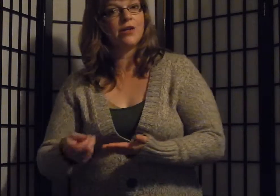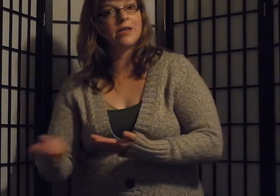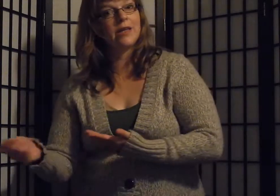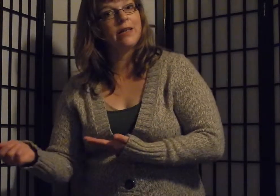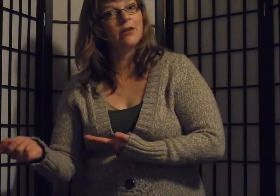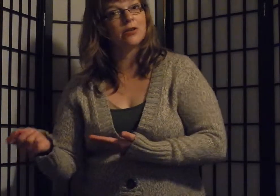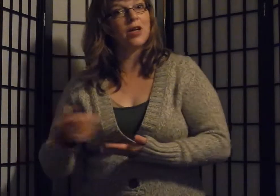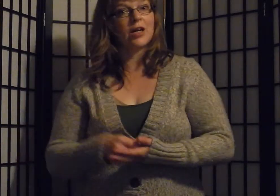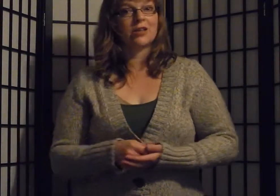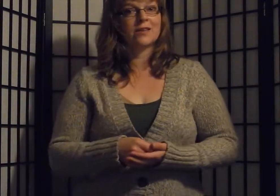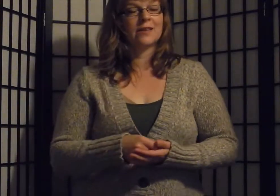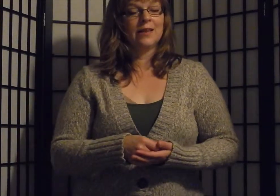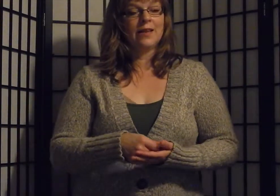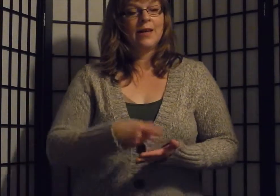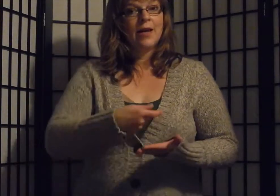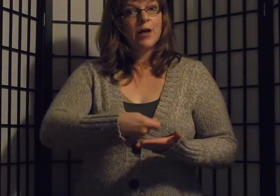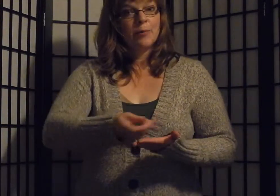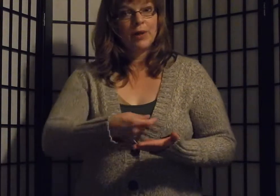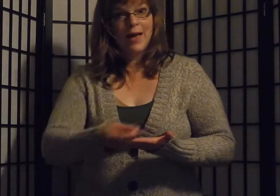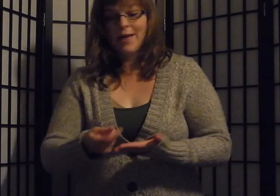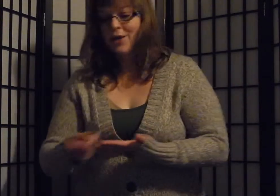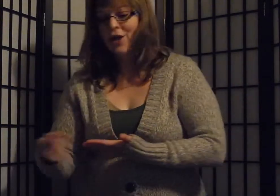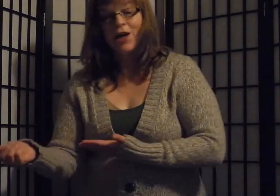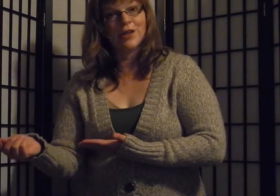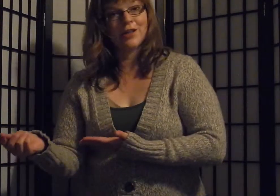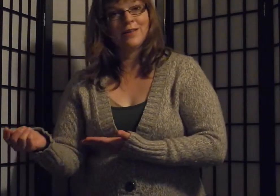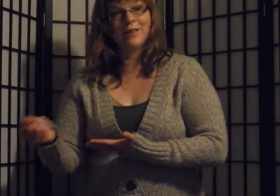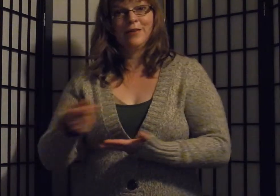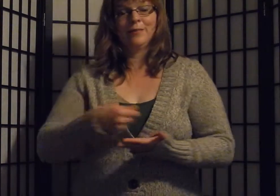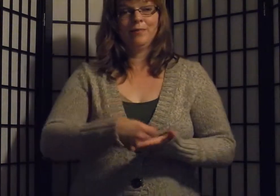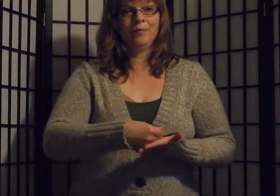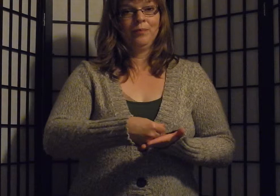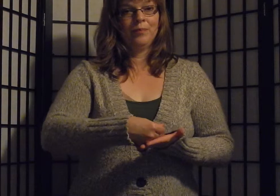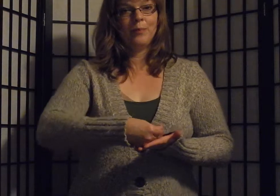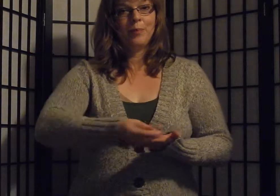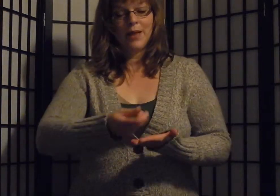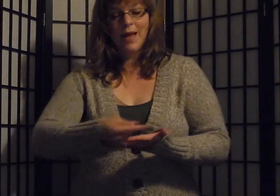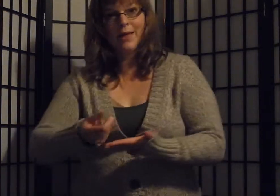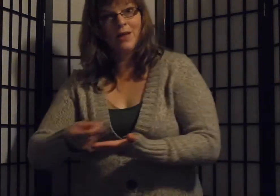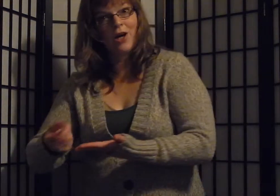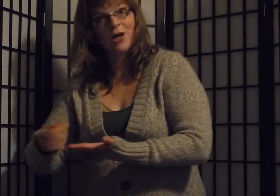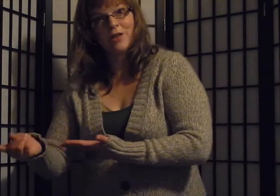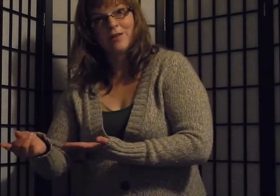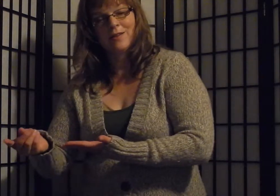you're dealing those cards. Playing cards. Playing cards.